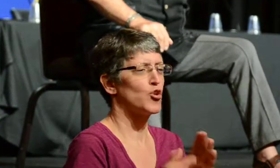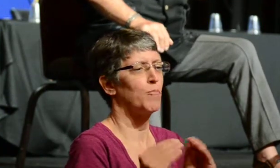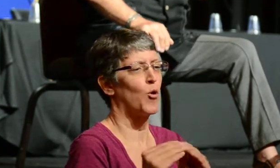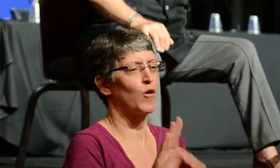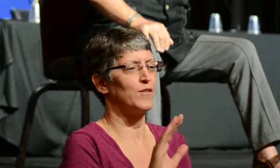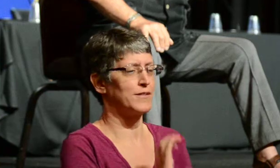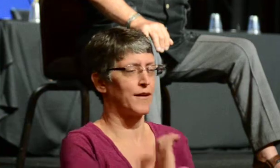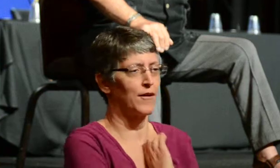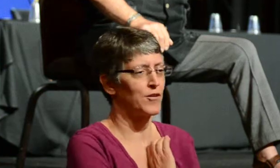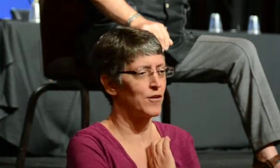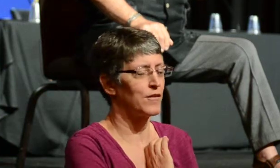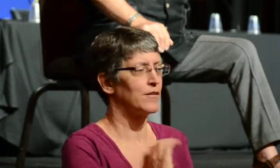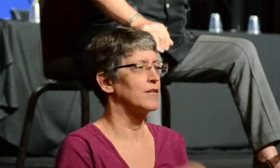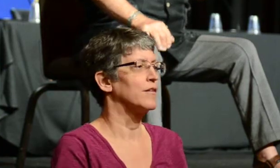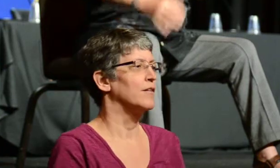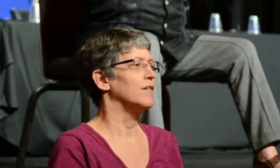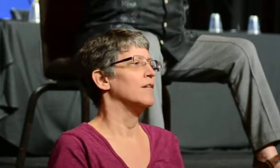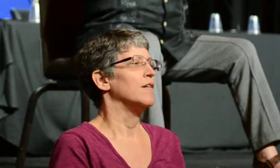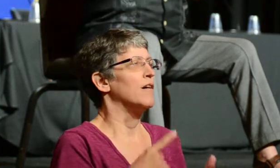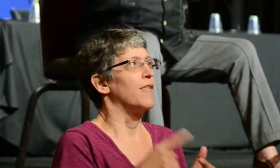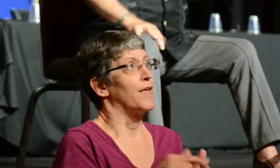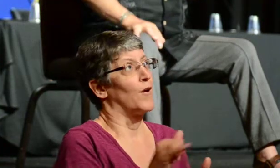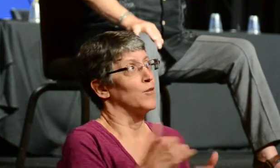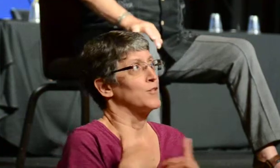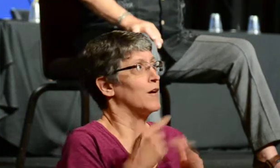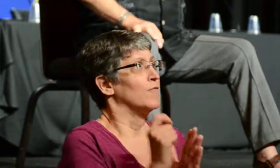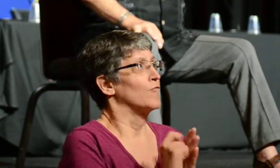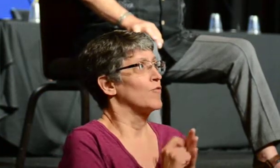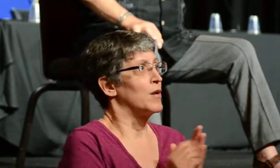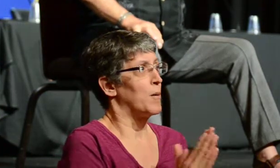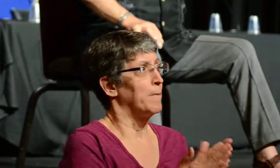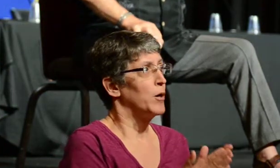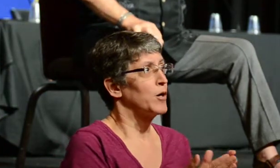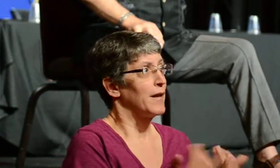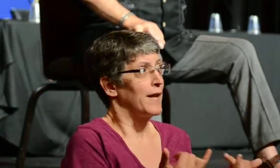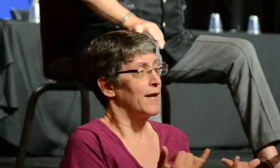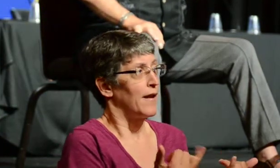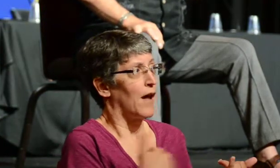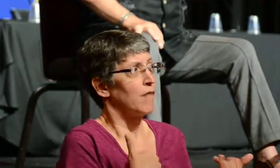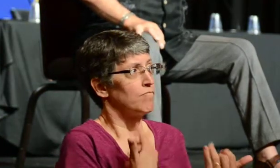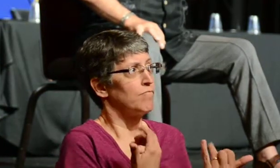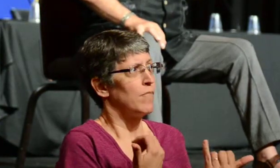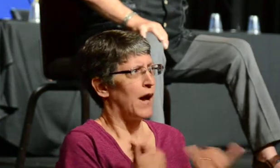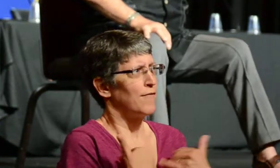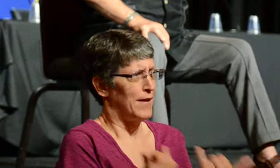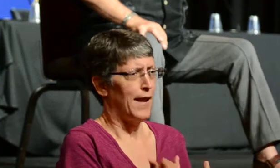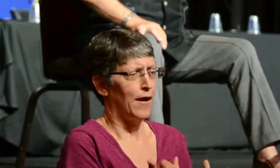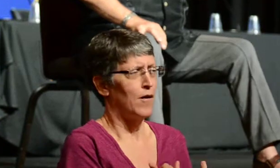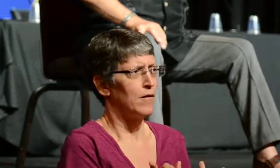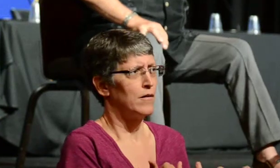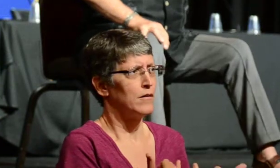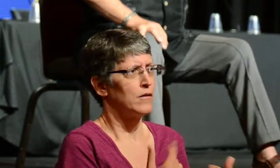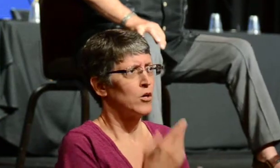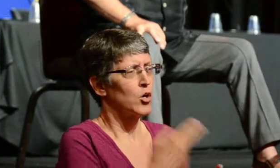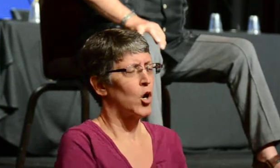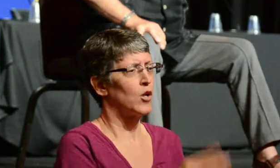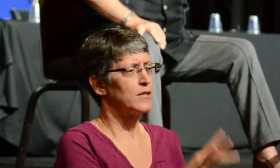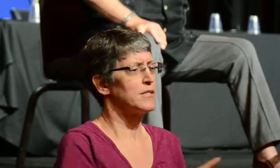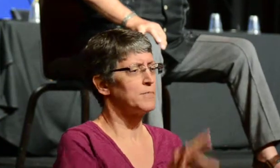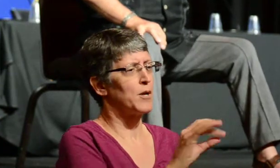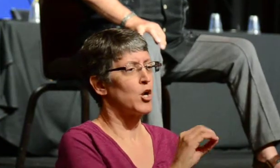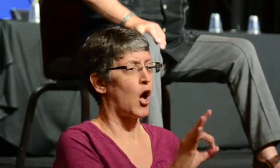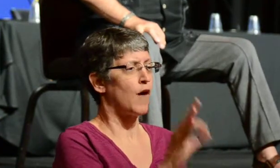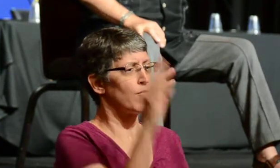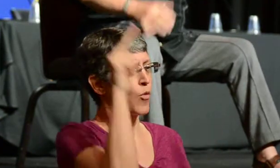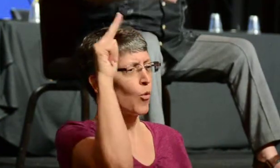other novels that I've written. I've got a book out there right now, called The Spirit of the